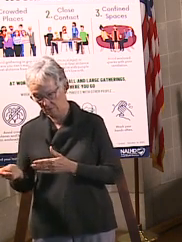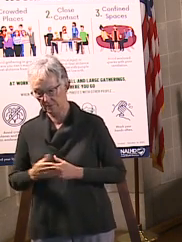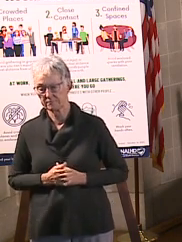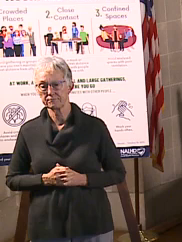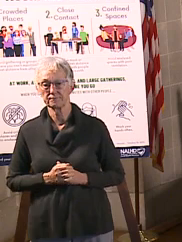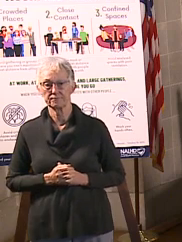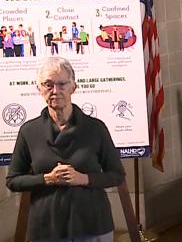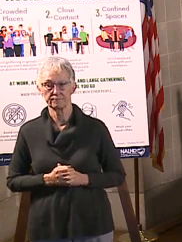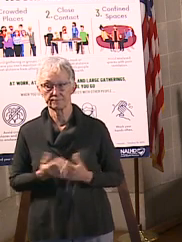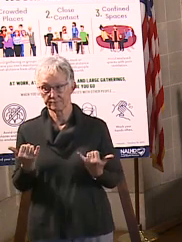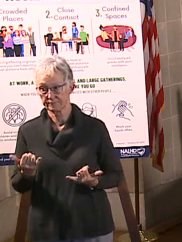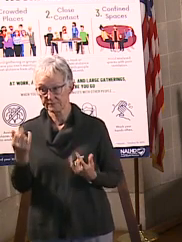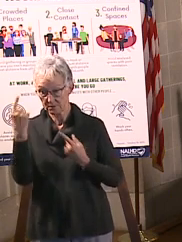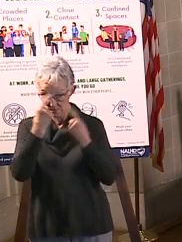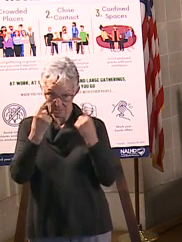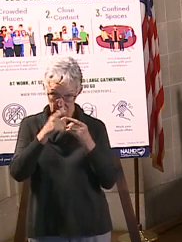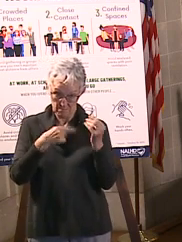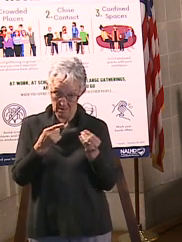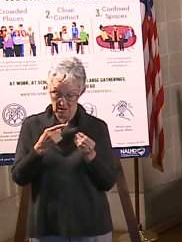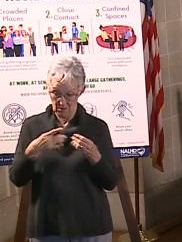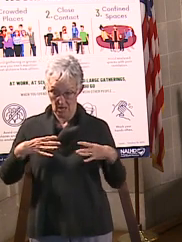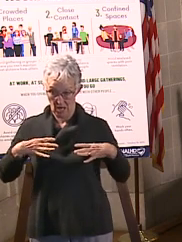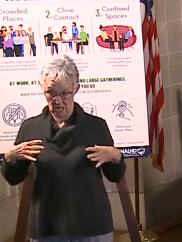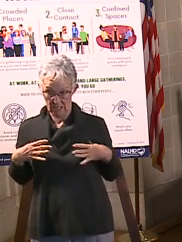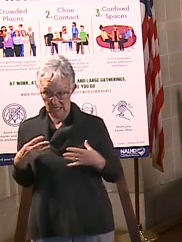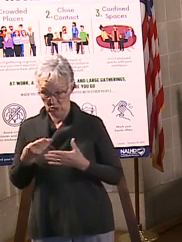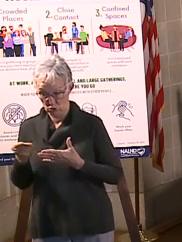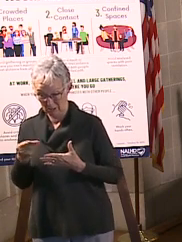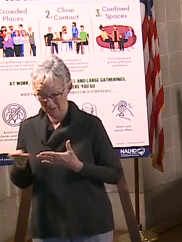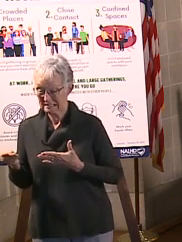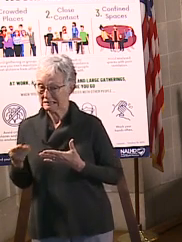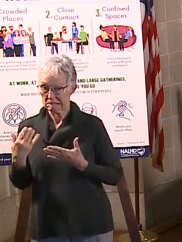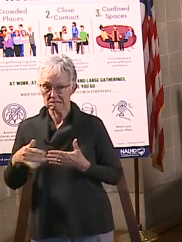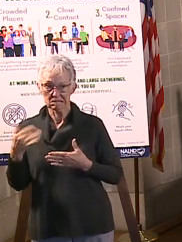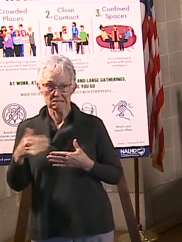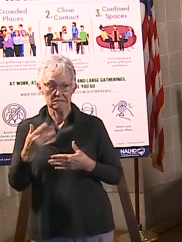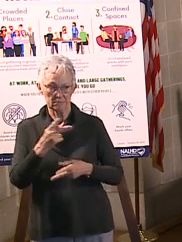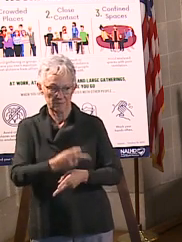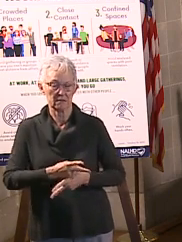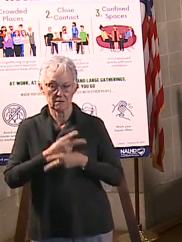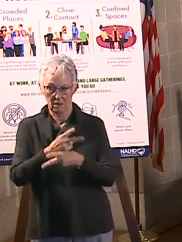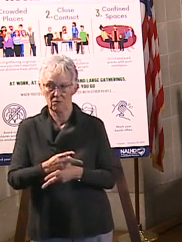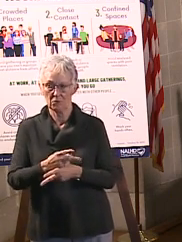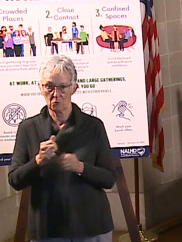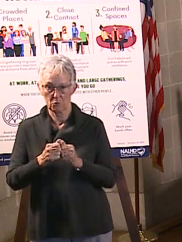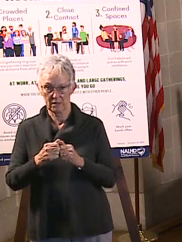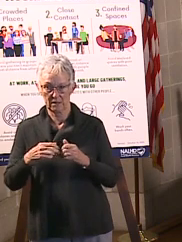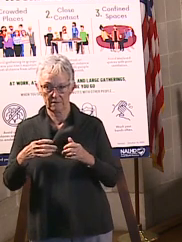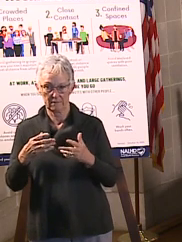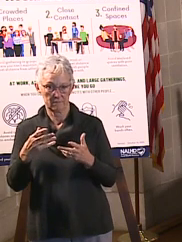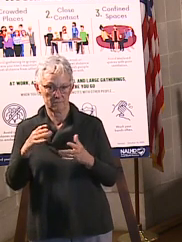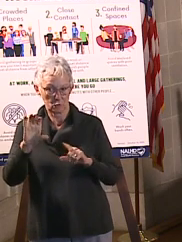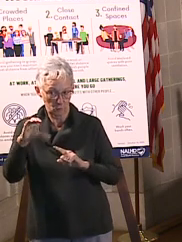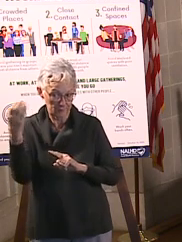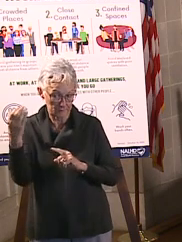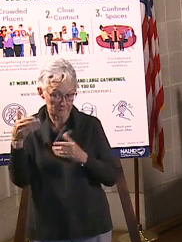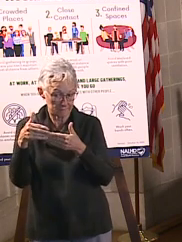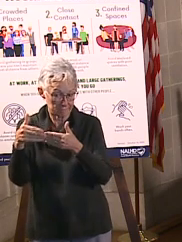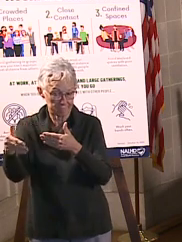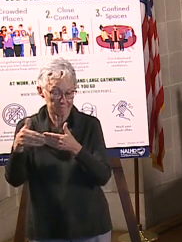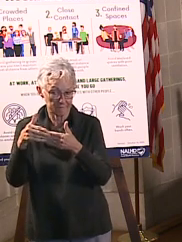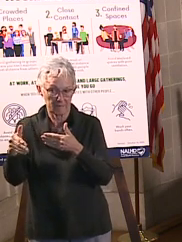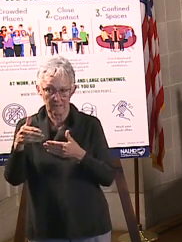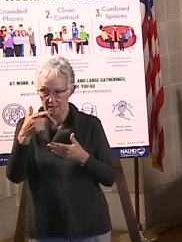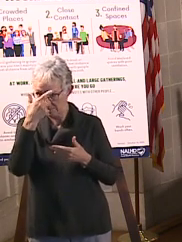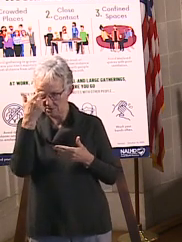the holiday shopping, it's a good time to be extra careful with the holidays coming up so that you're not getting sick and